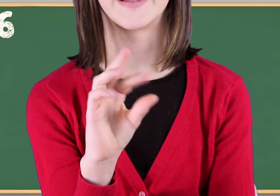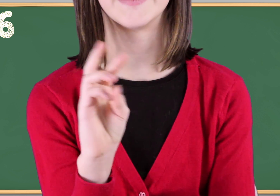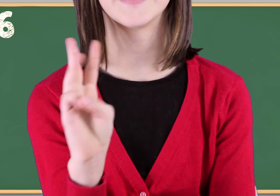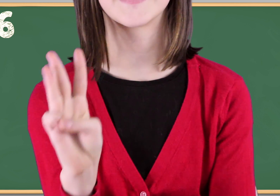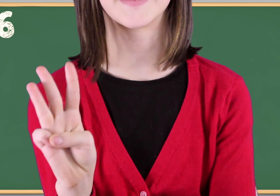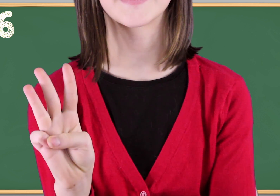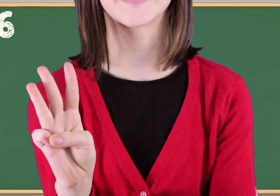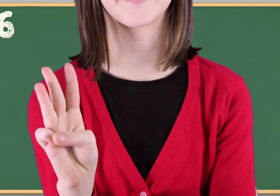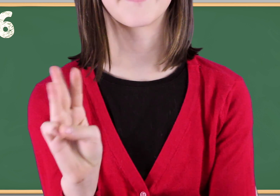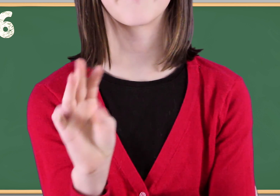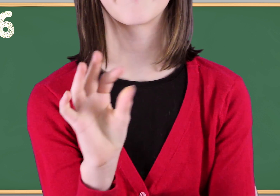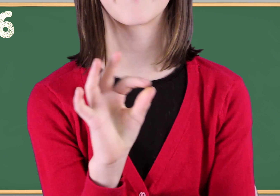96,